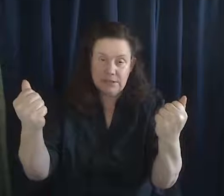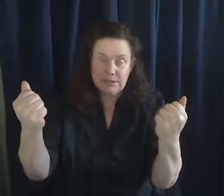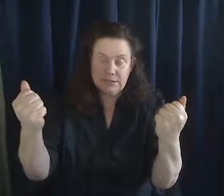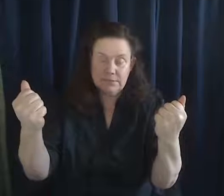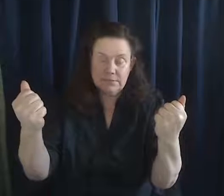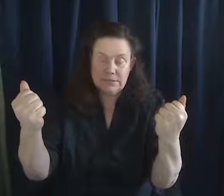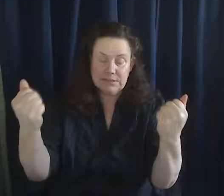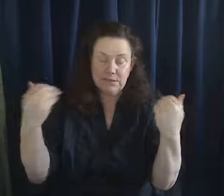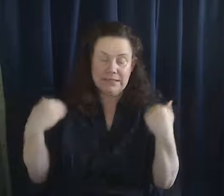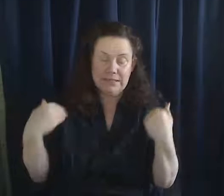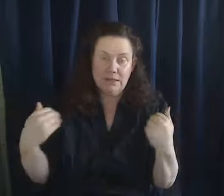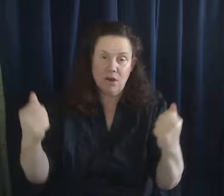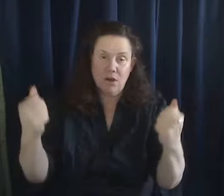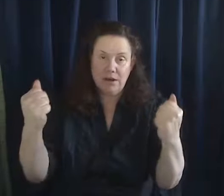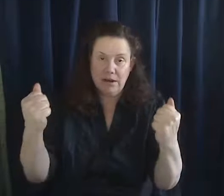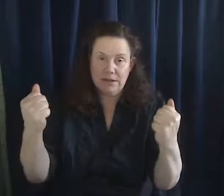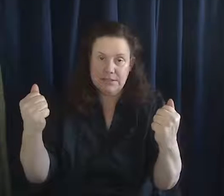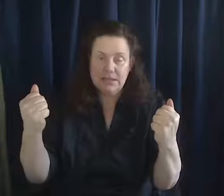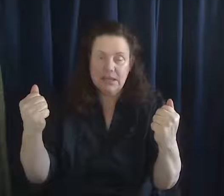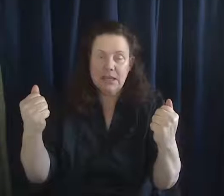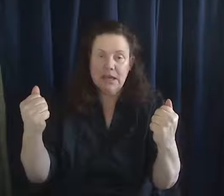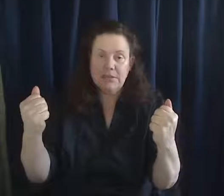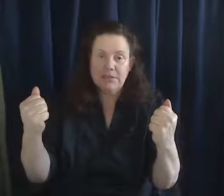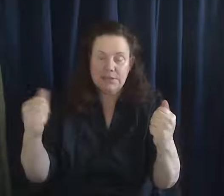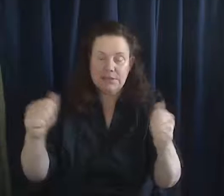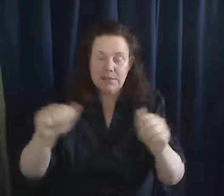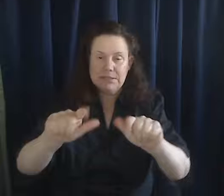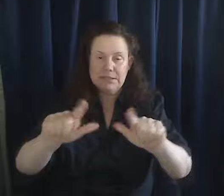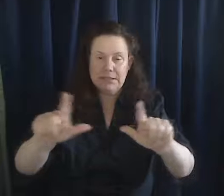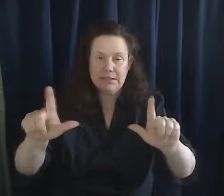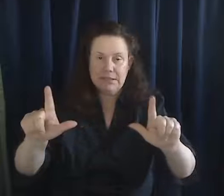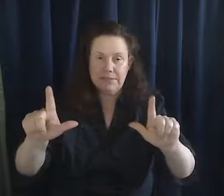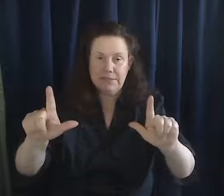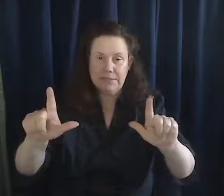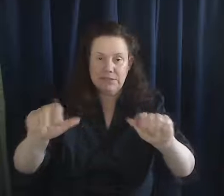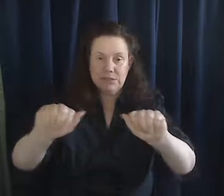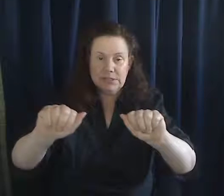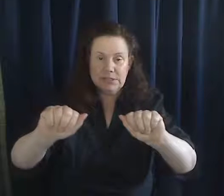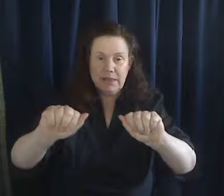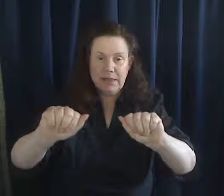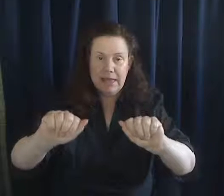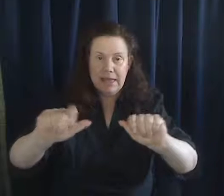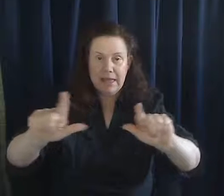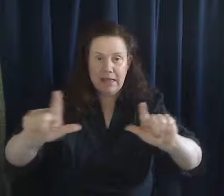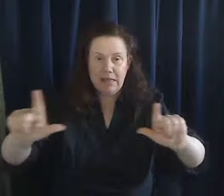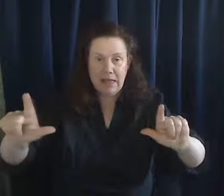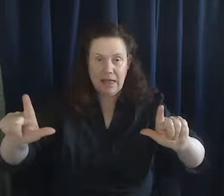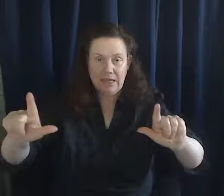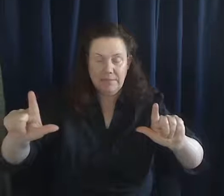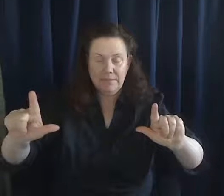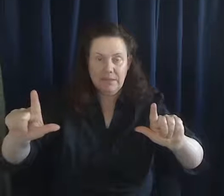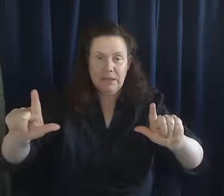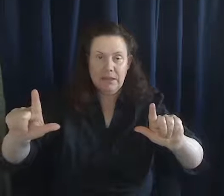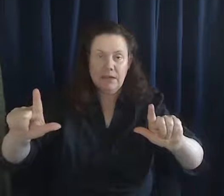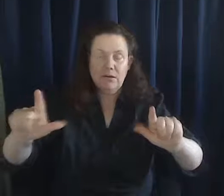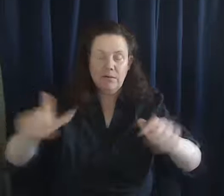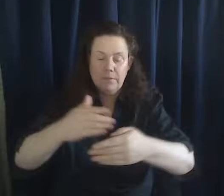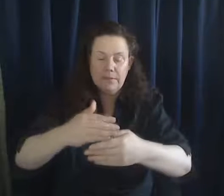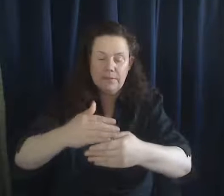healed. So heal all hearts. The first time I signed it like this, you can spell A-L-L. And then the